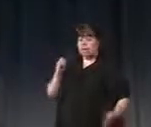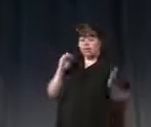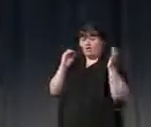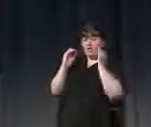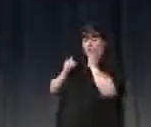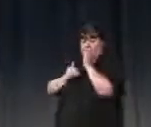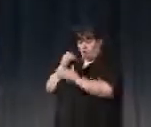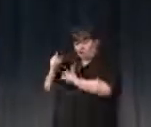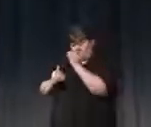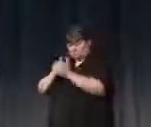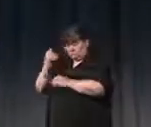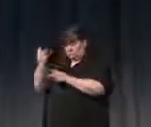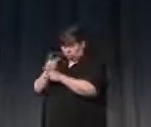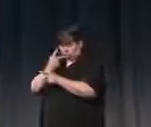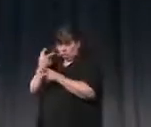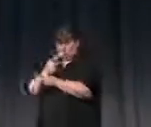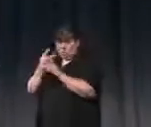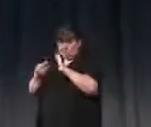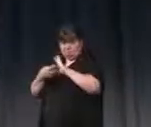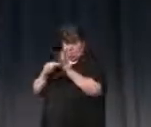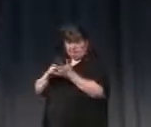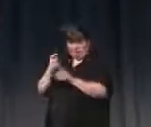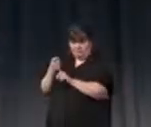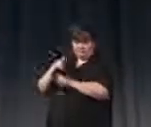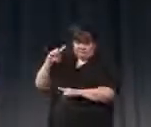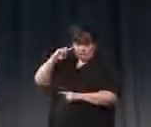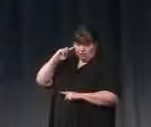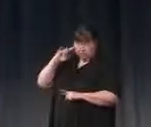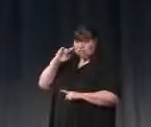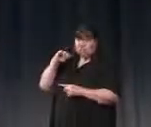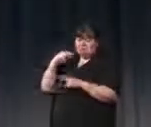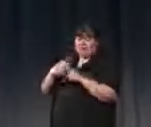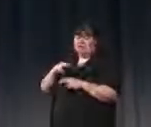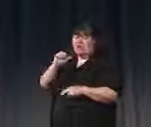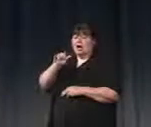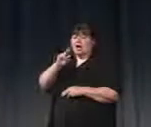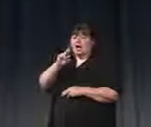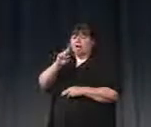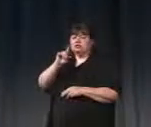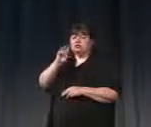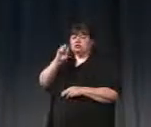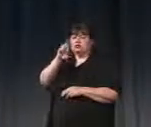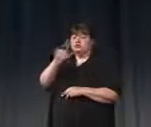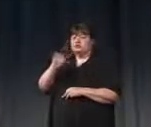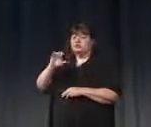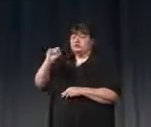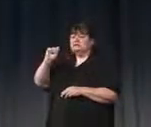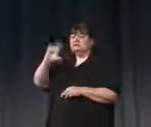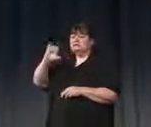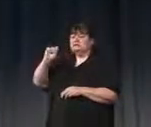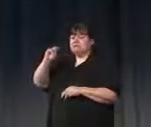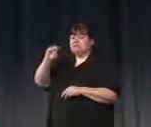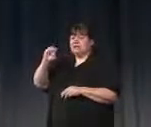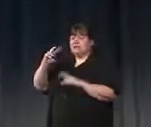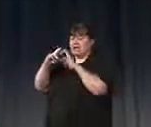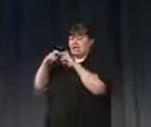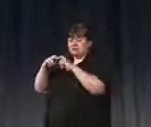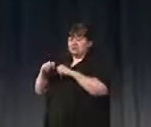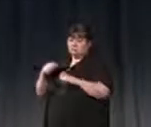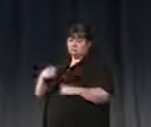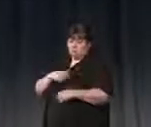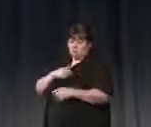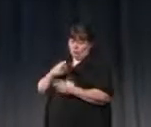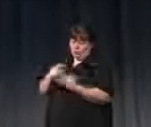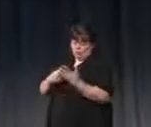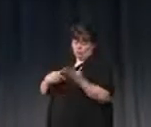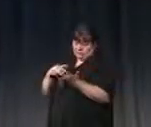process of inferring events in the world from sound we call auditory scene analysis. It's one of the main things that my research group studies. And